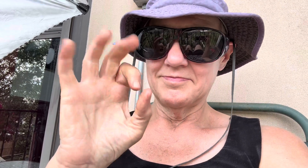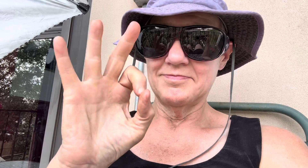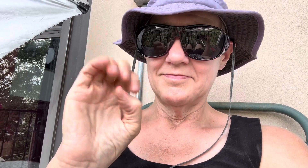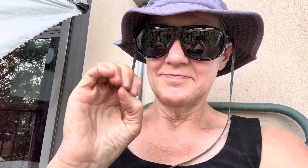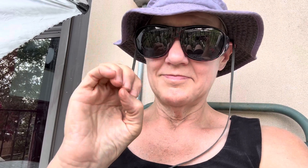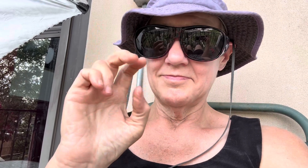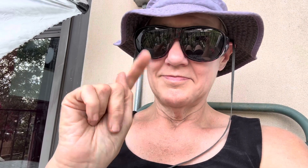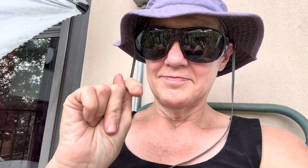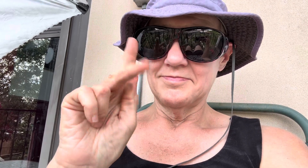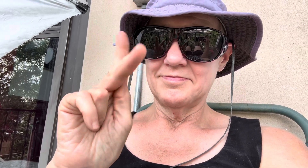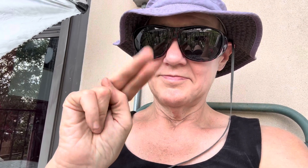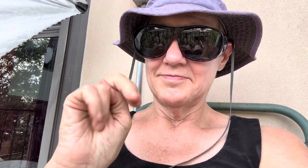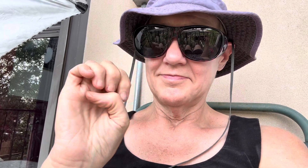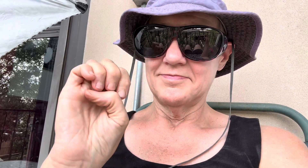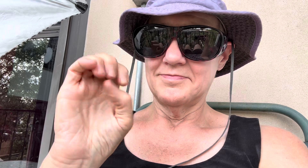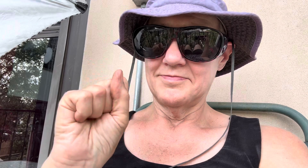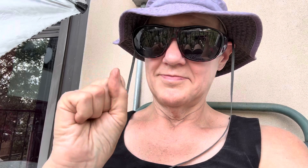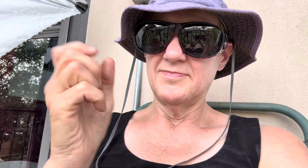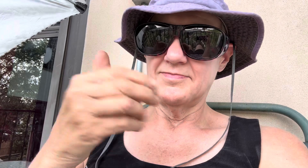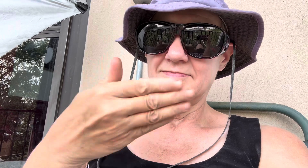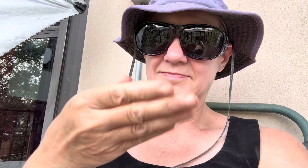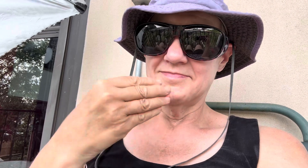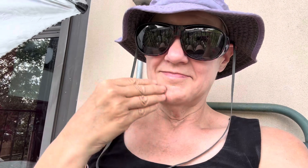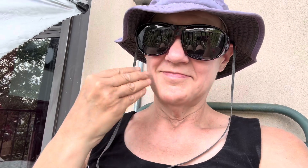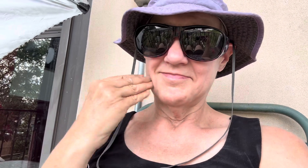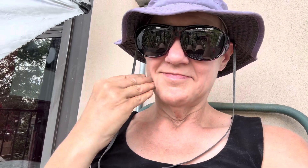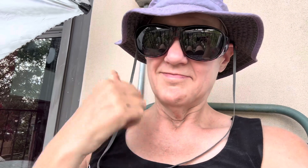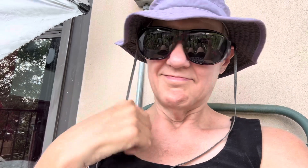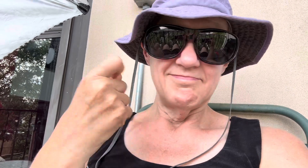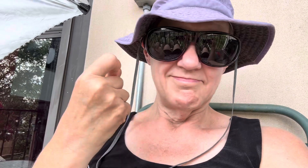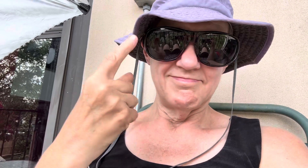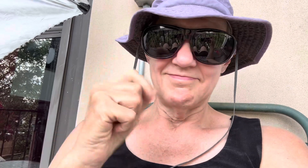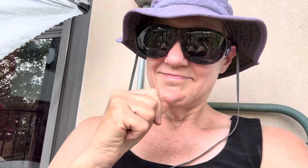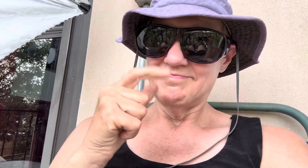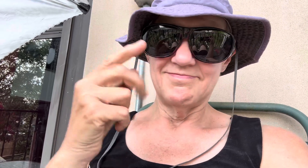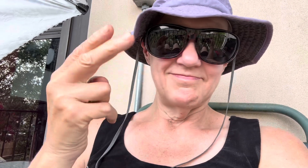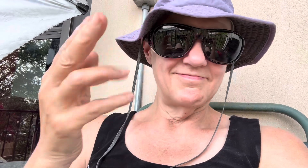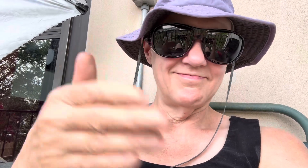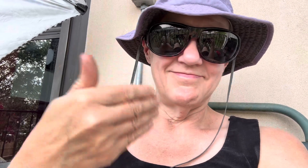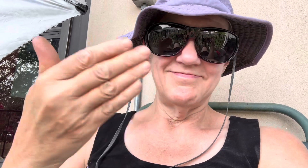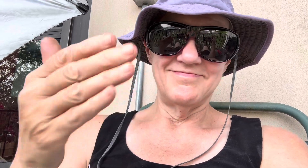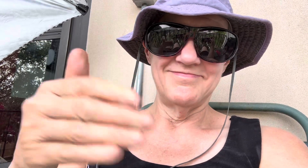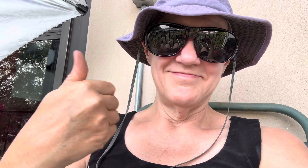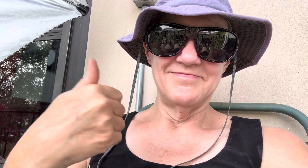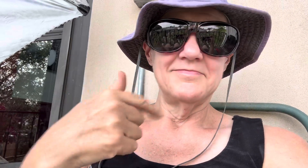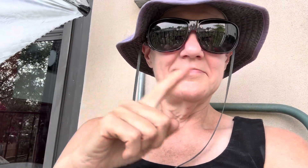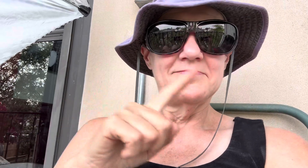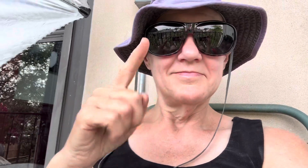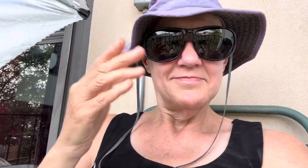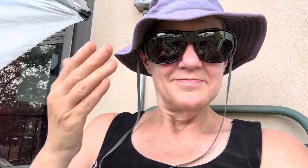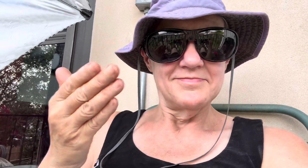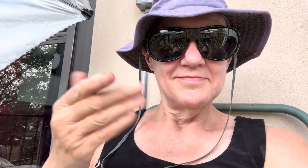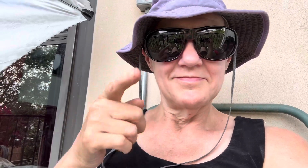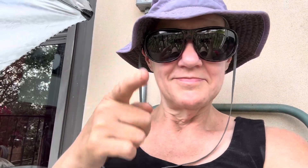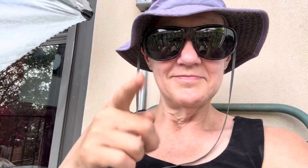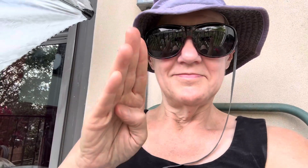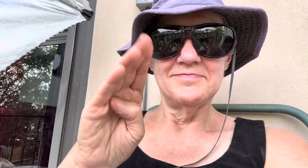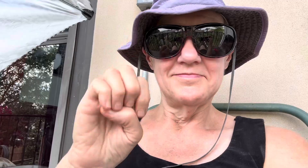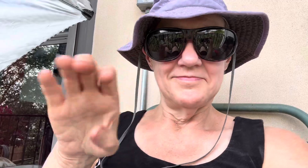would ice my ankles, my feet, and my knees. So understand, it's not easy to get active again, but I